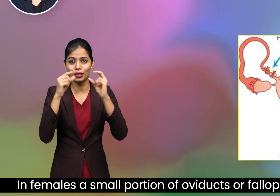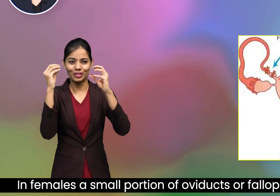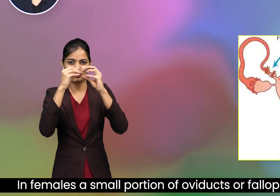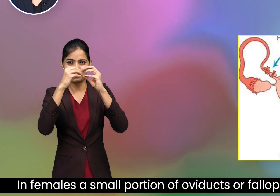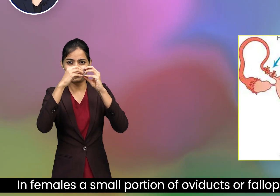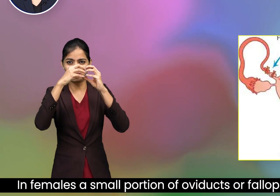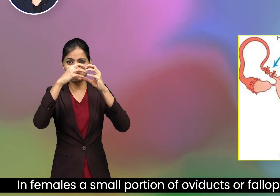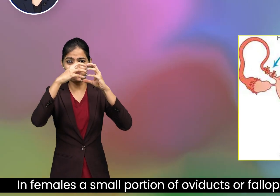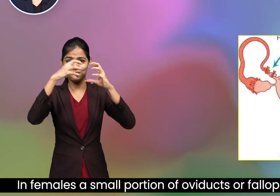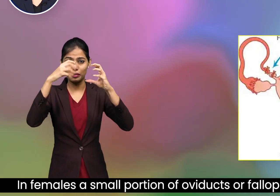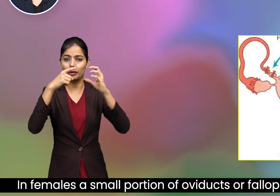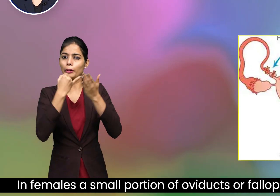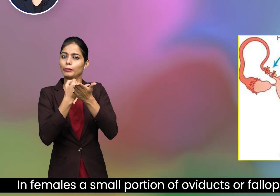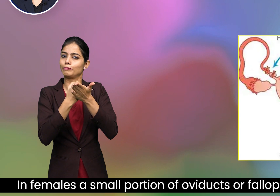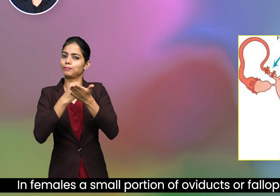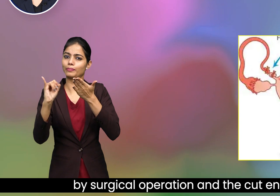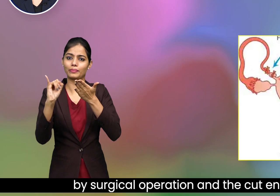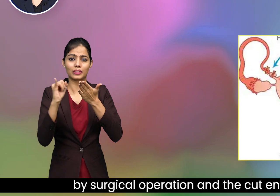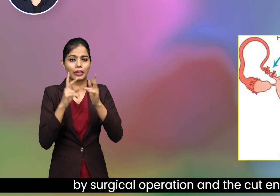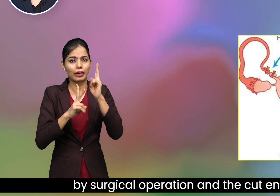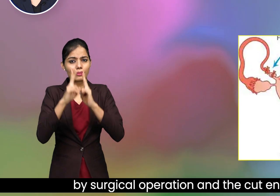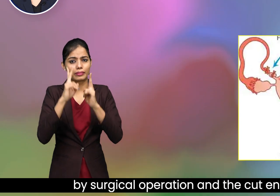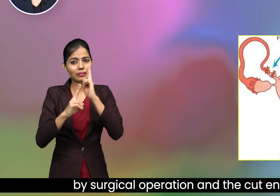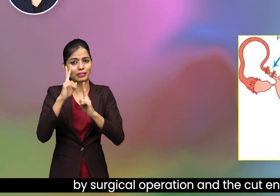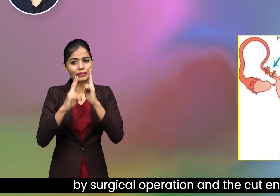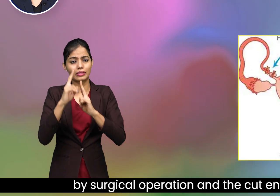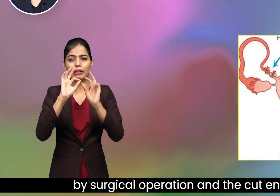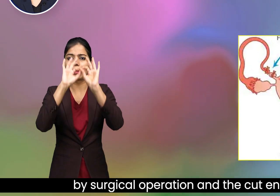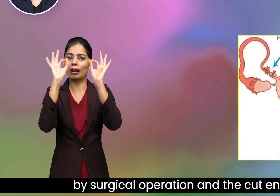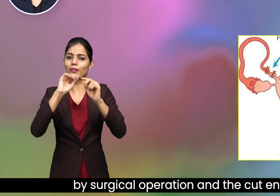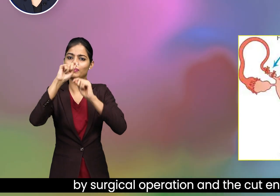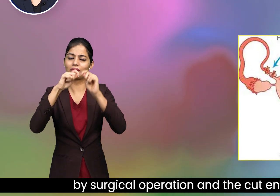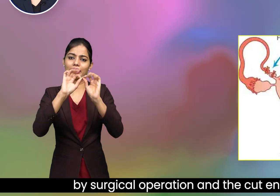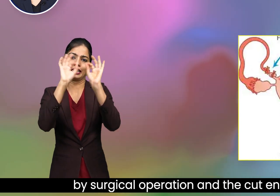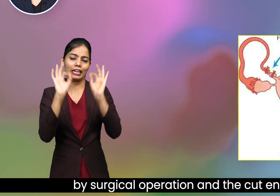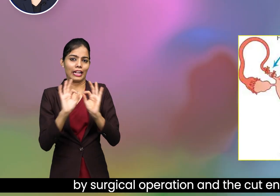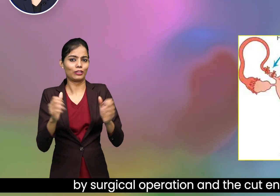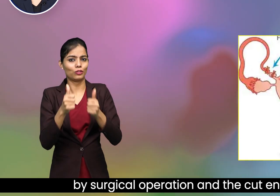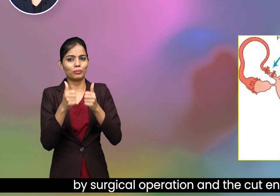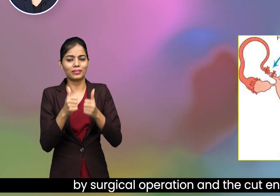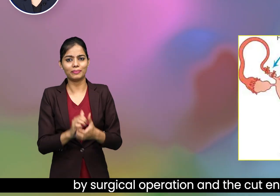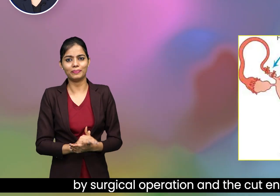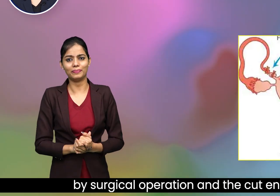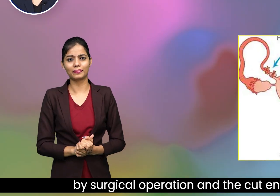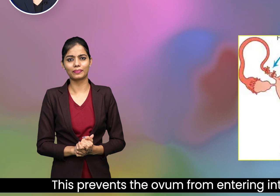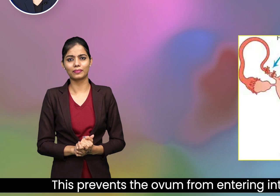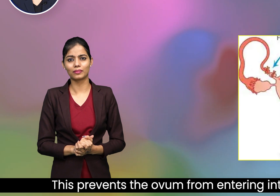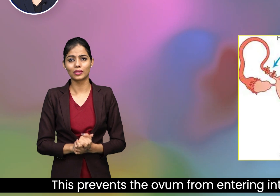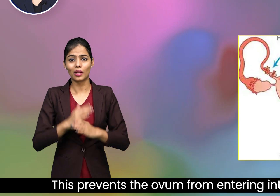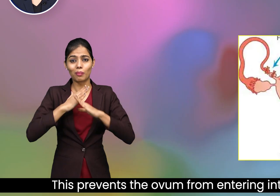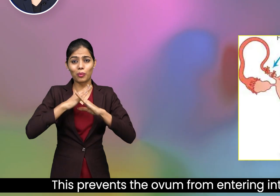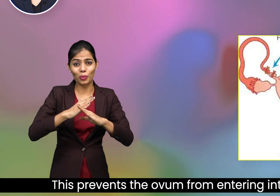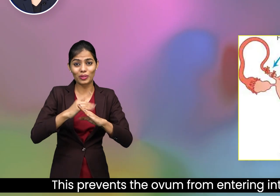or fallopian tubes is removed by surgical operation and the cut ends are tied.